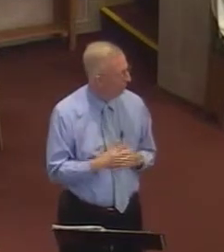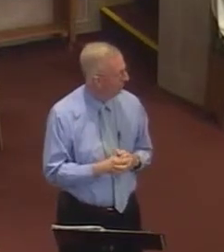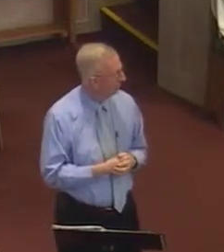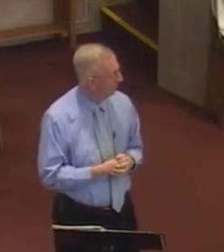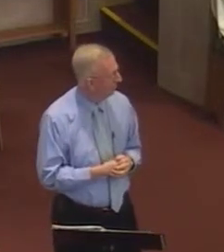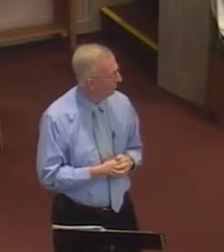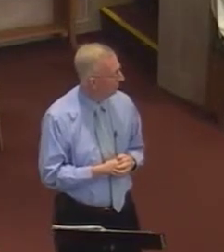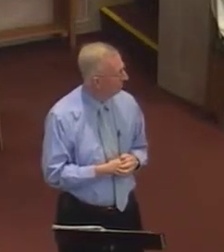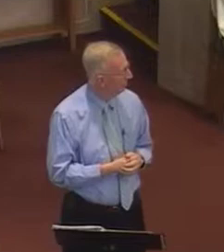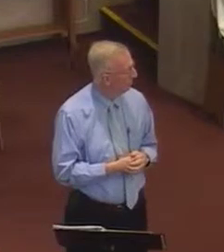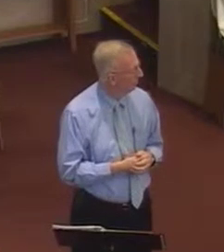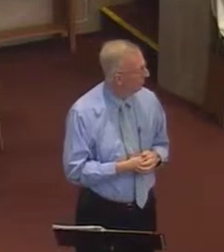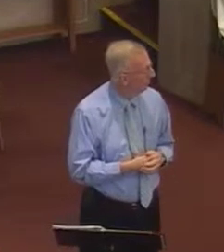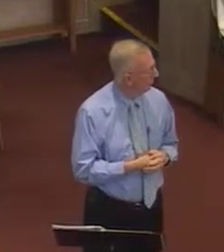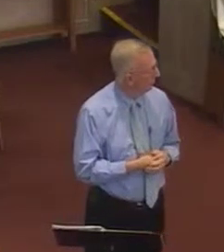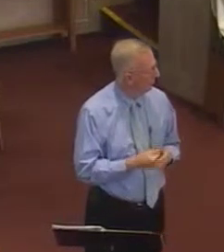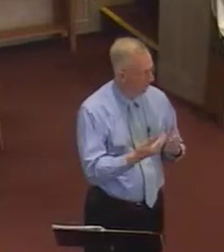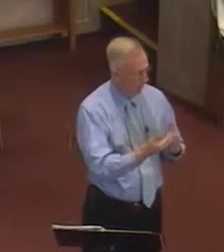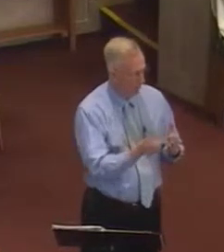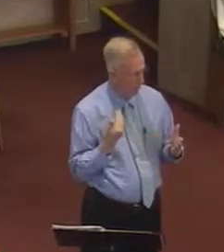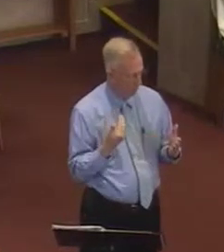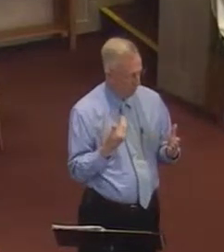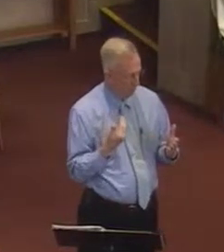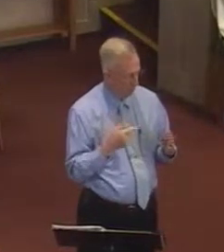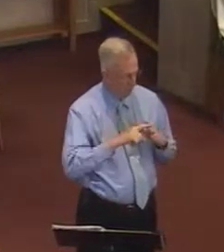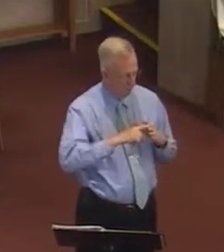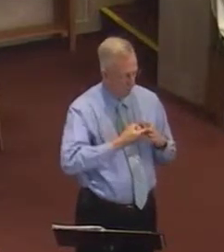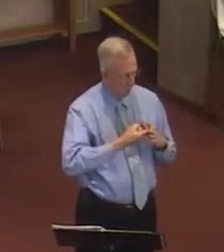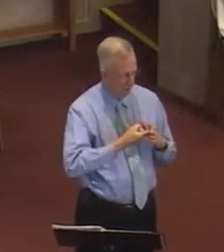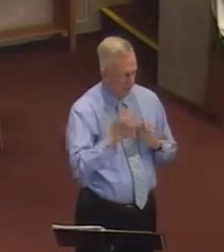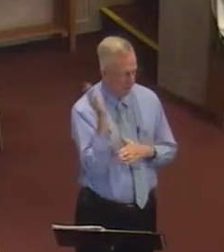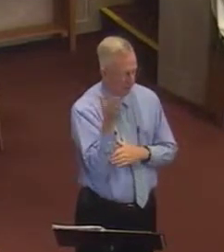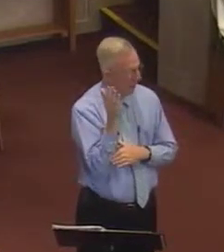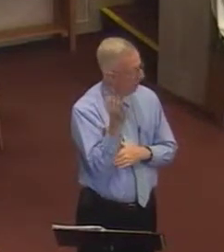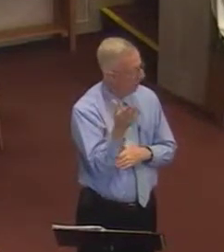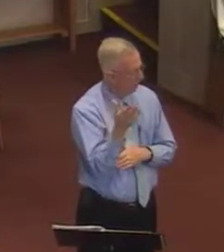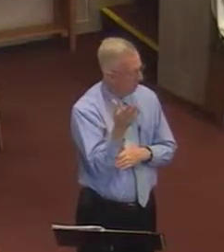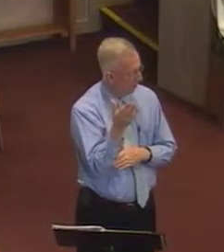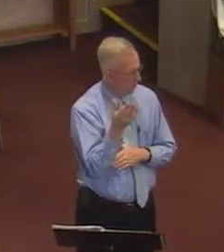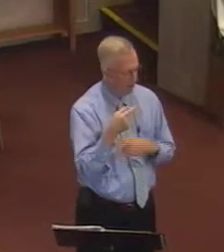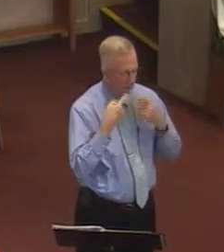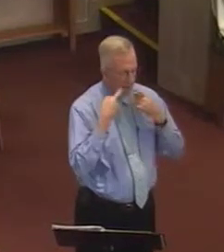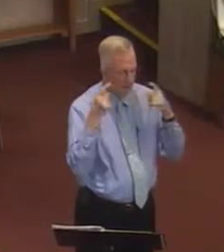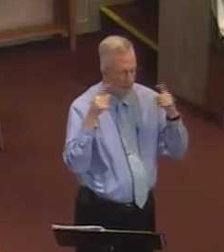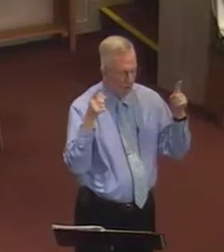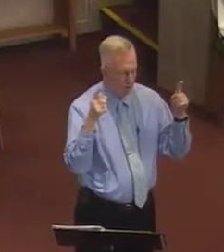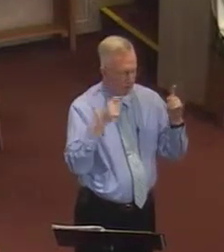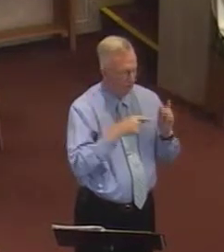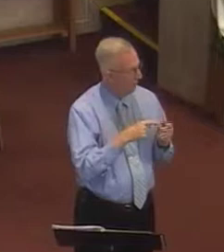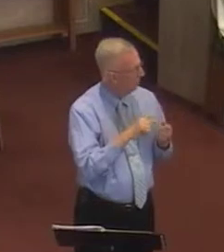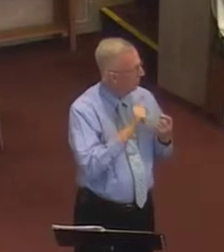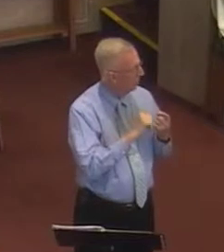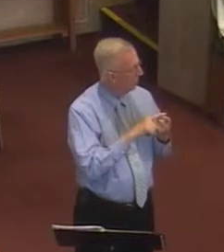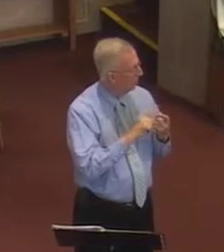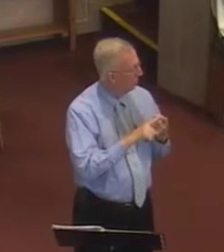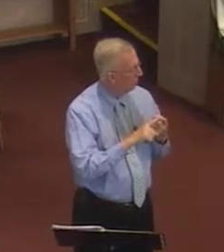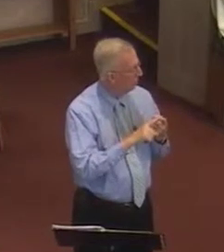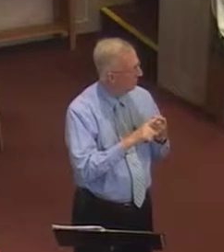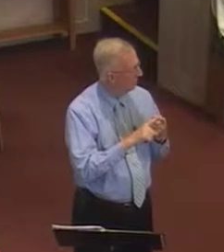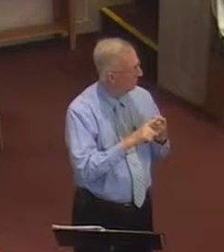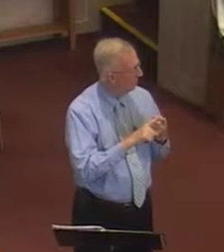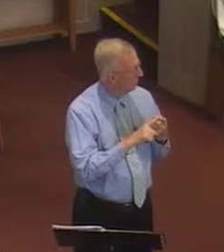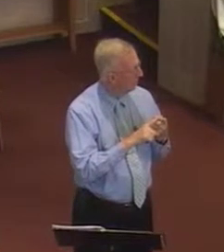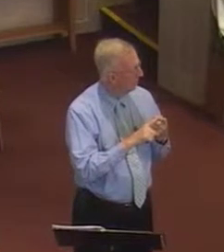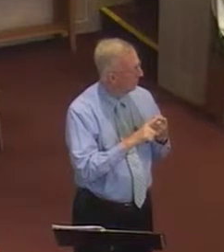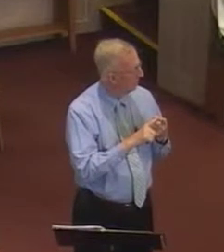Before Deacon Dan gets into his homily, a couple of quick announcements. I think I have your attention right now, and the announcements that are read